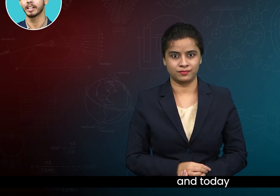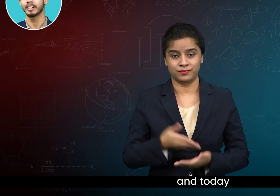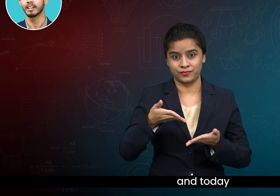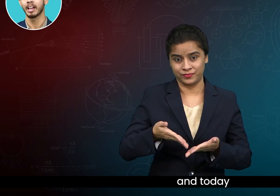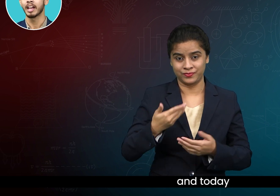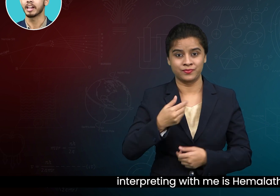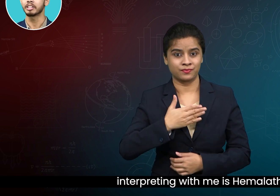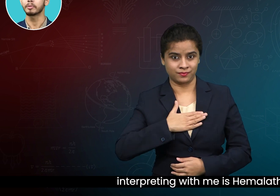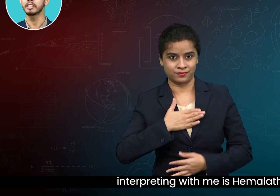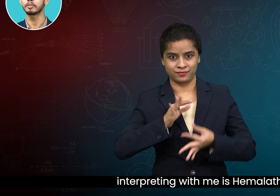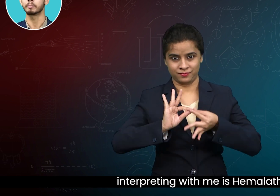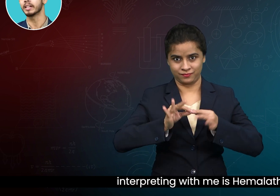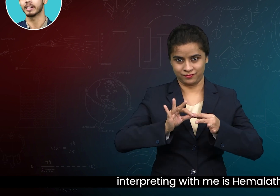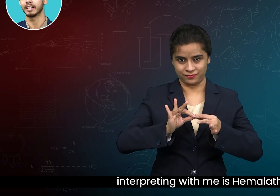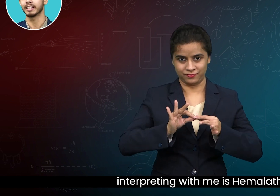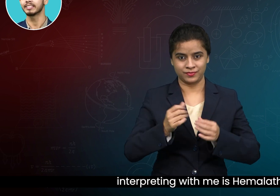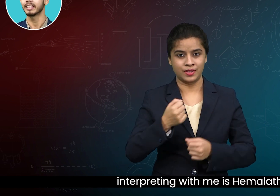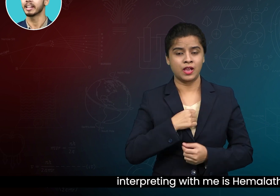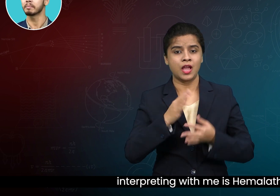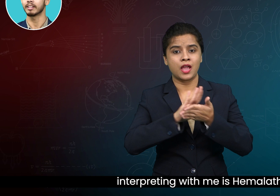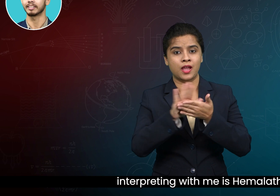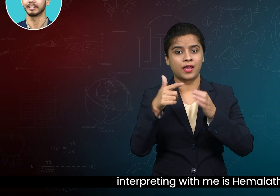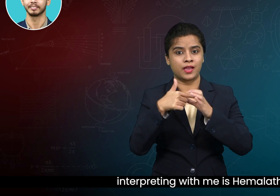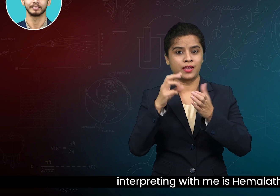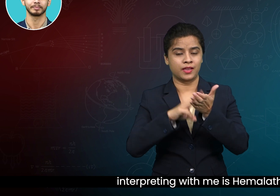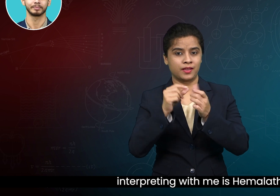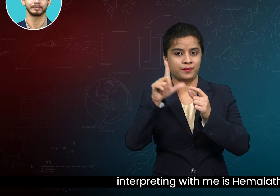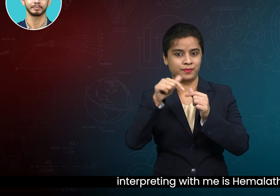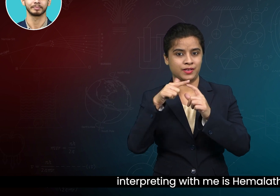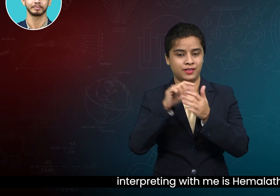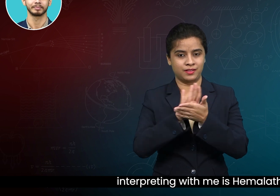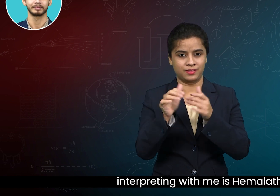and today interpreting with me is Hemalata.